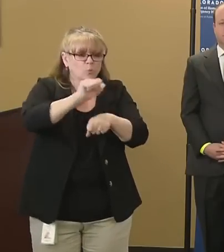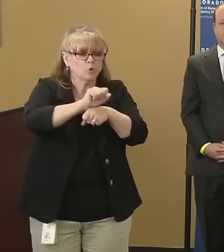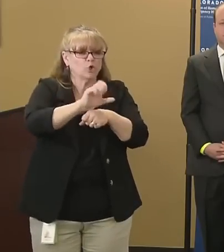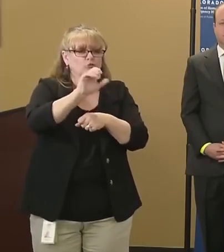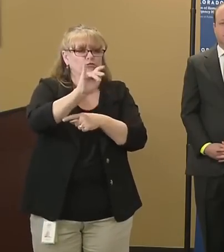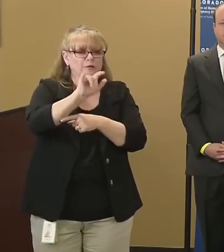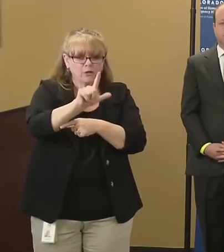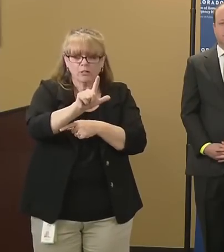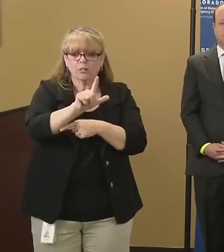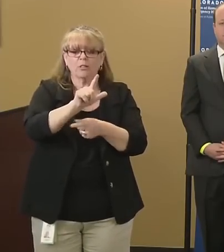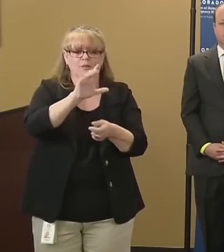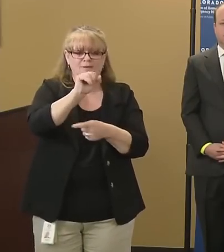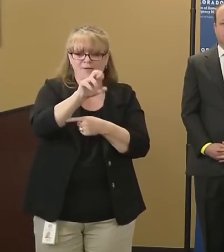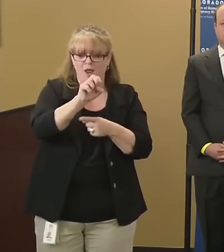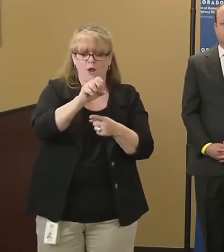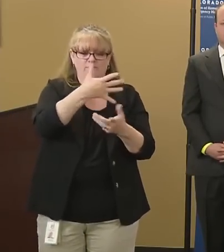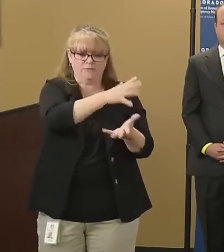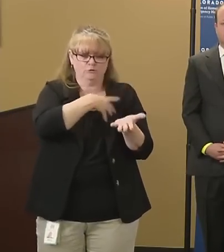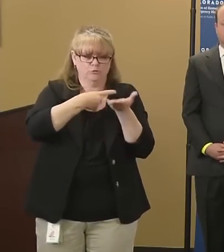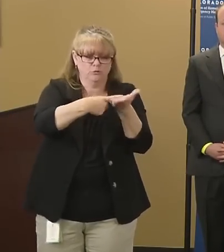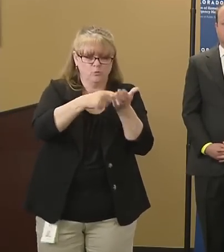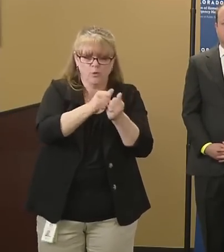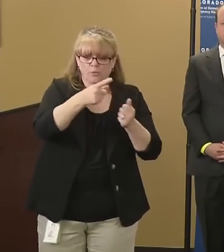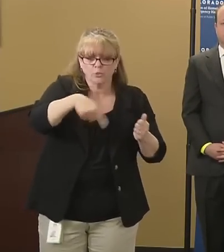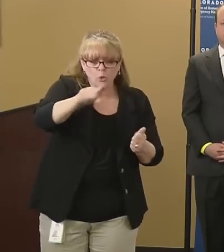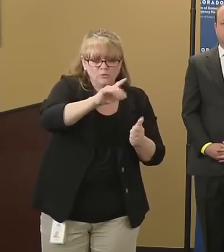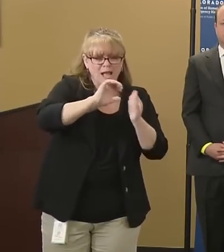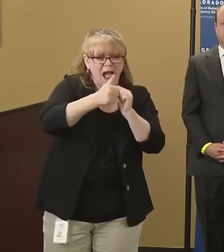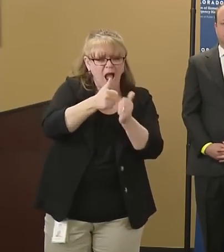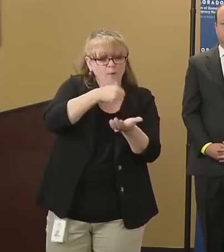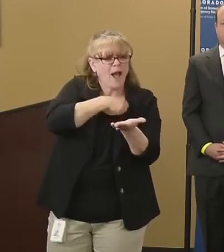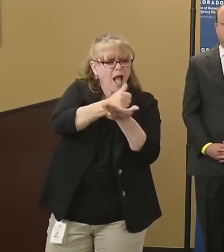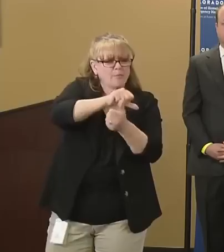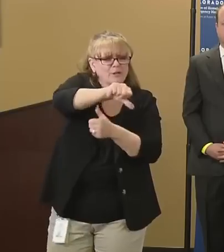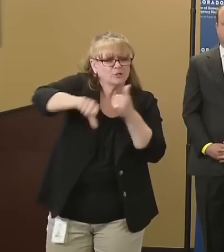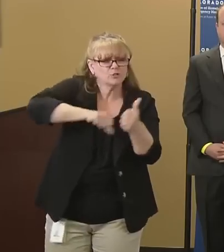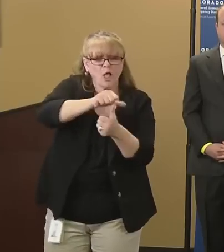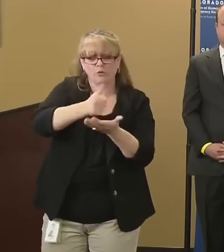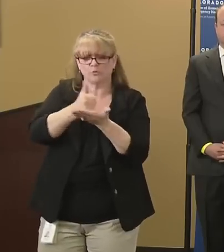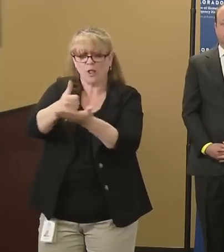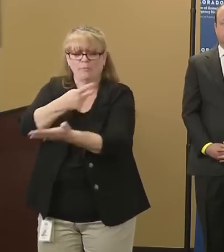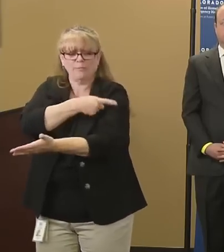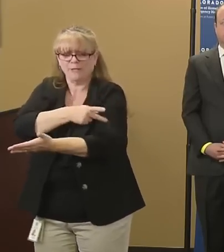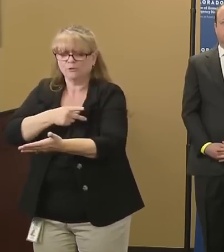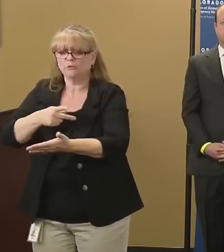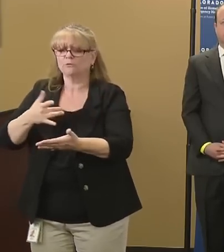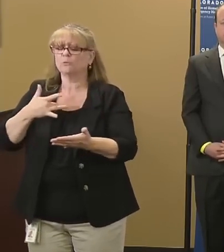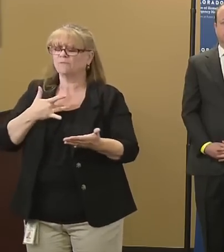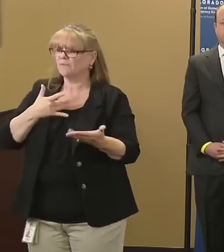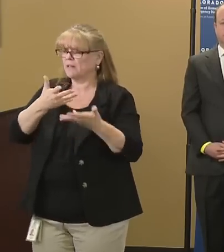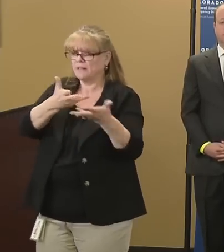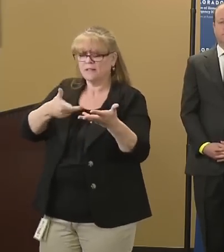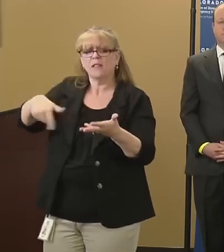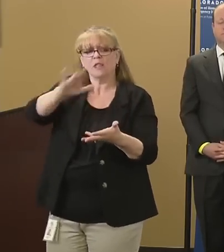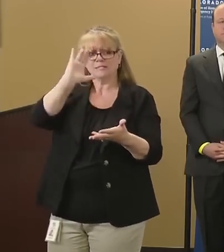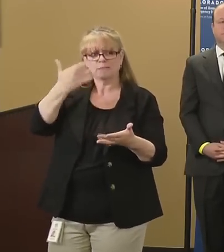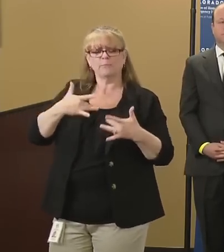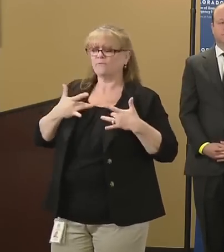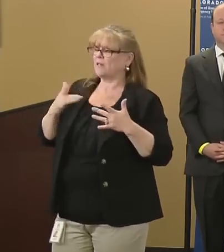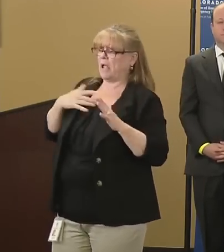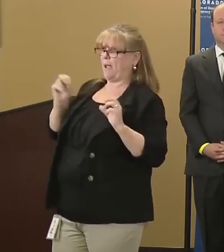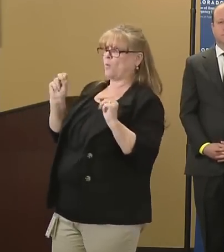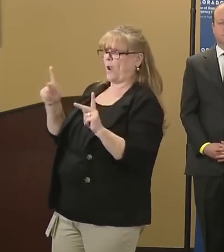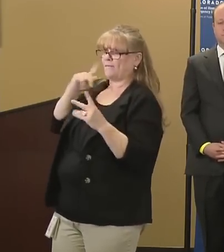help each other. So I think we'll be okay. For right now, we've modeled things out that we can